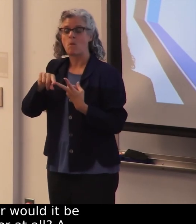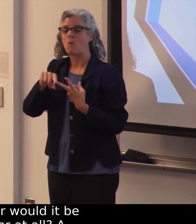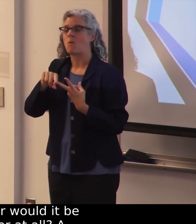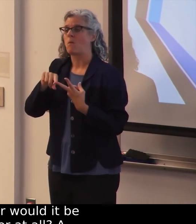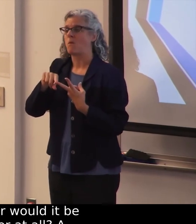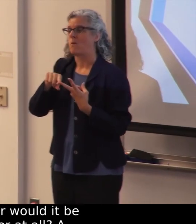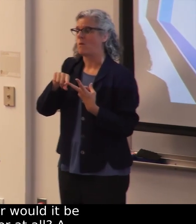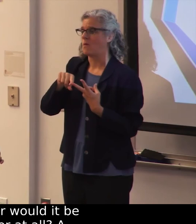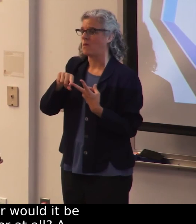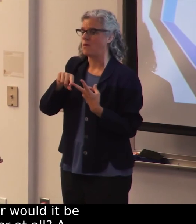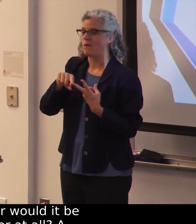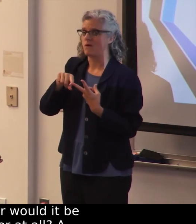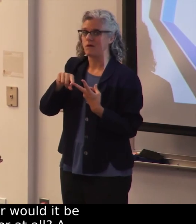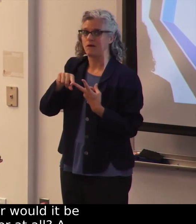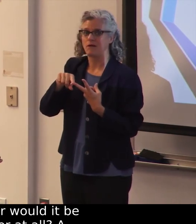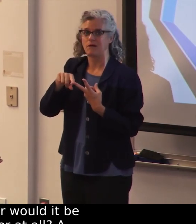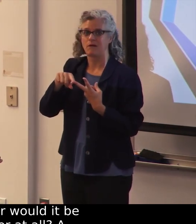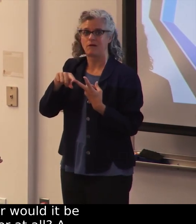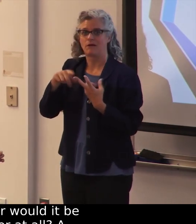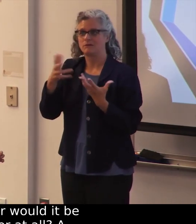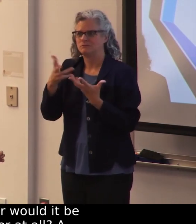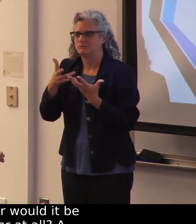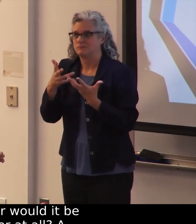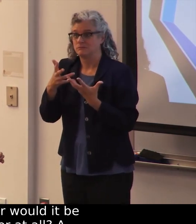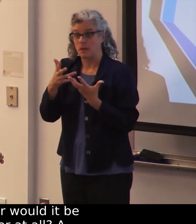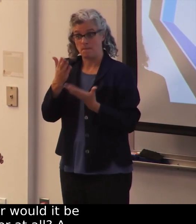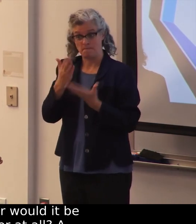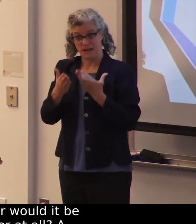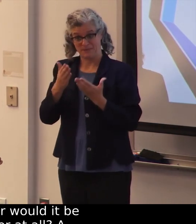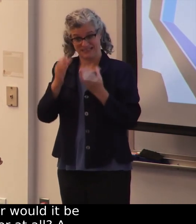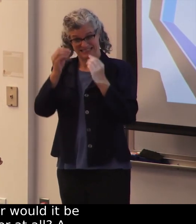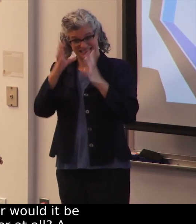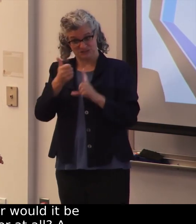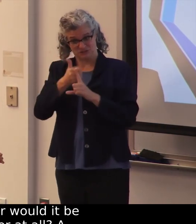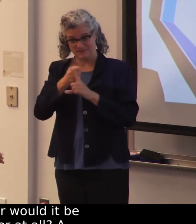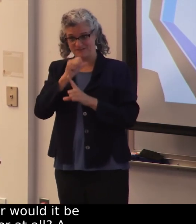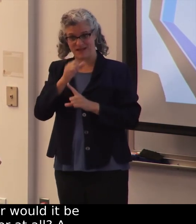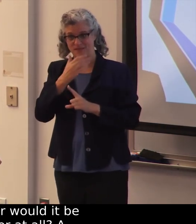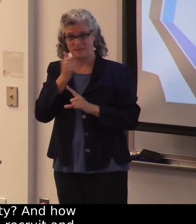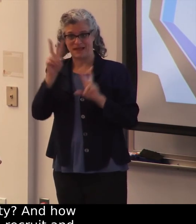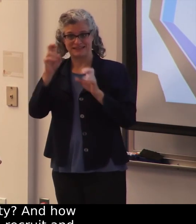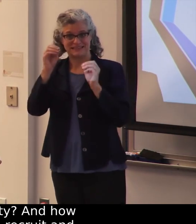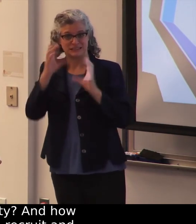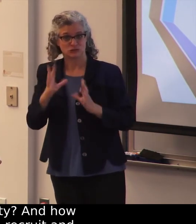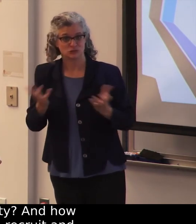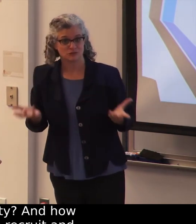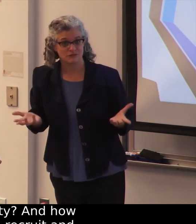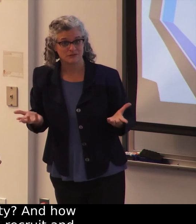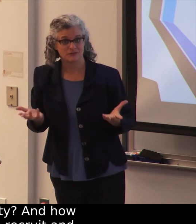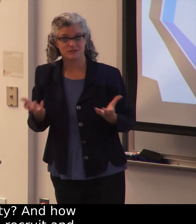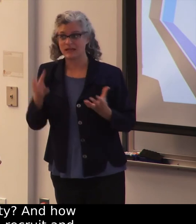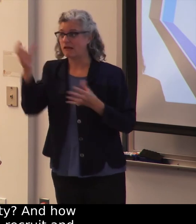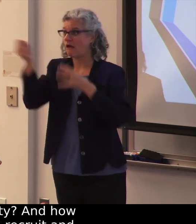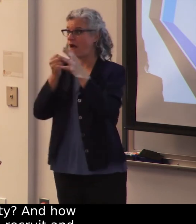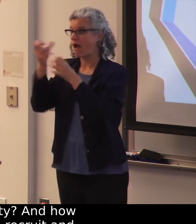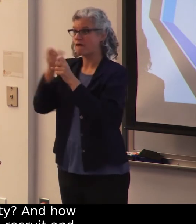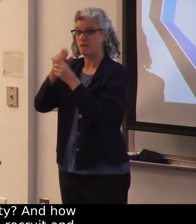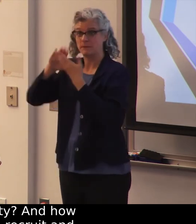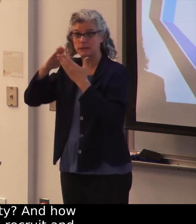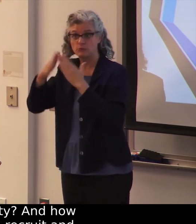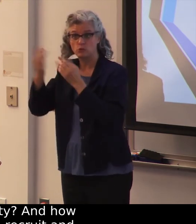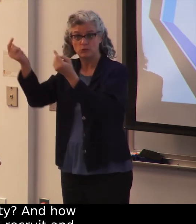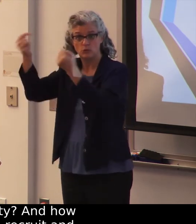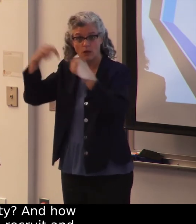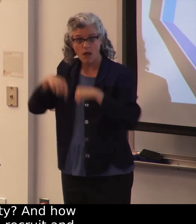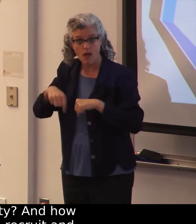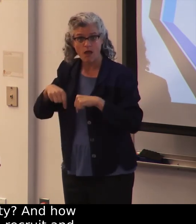or would it be a teacher at all, or more a person out of the community? And how can we recruit and train